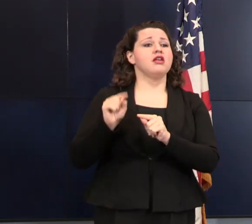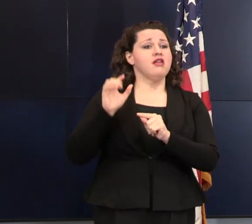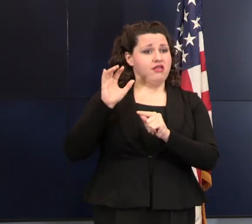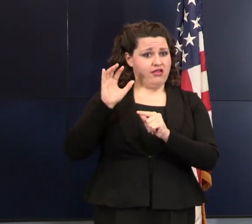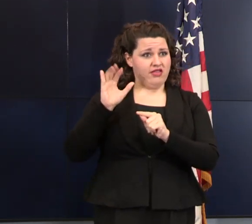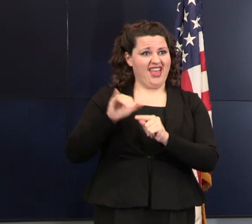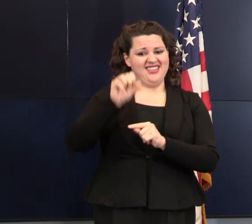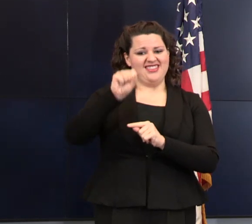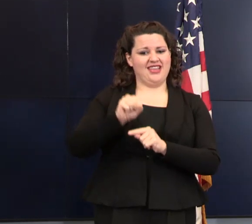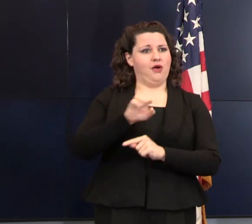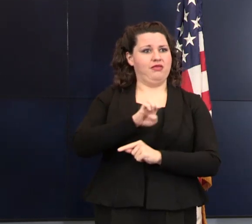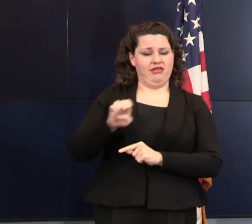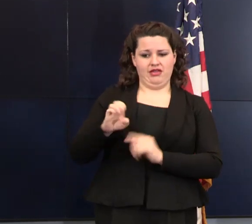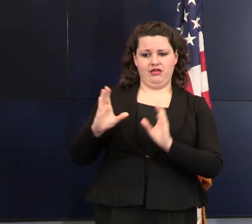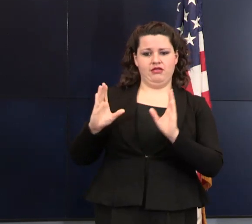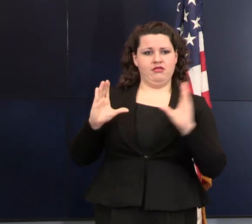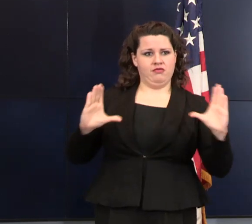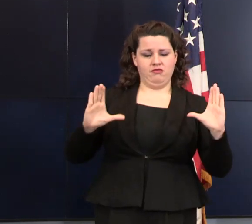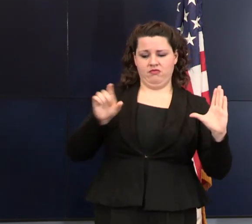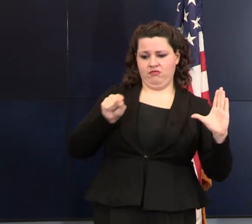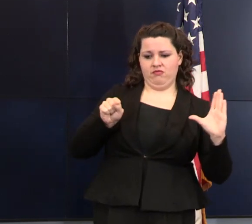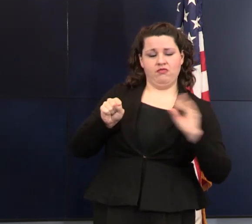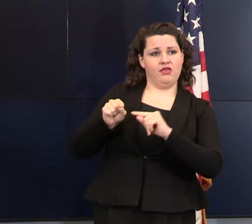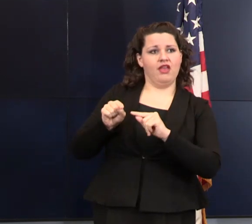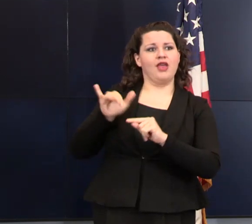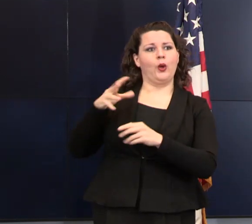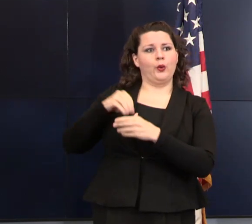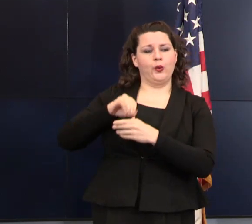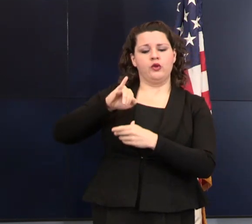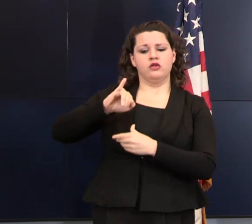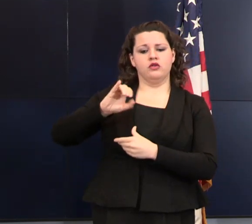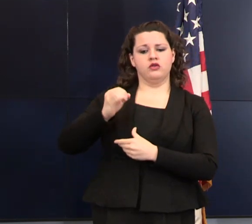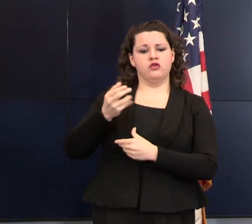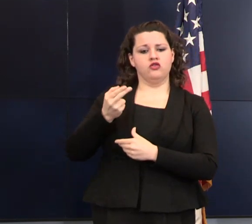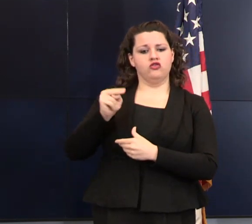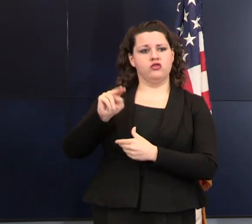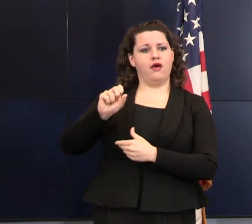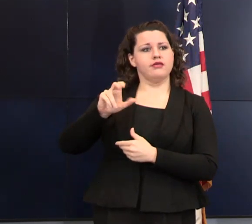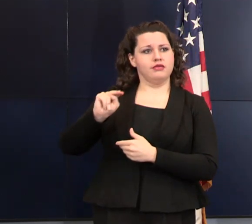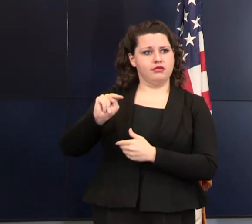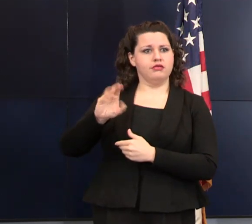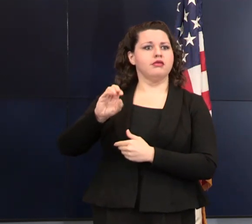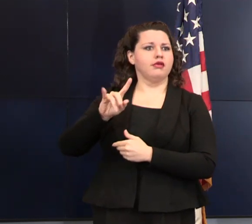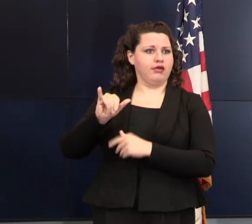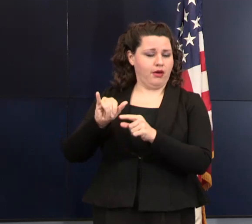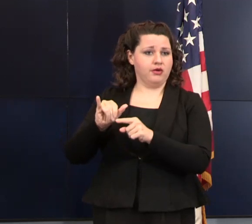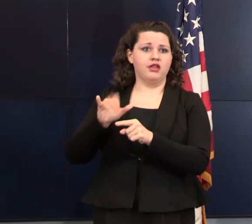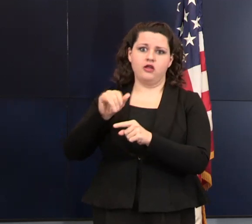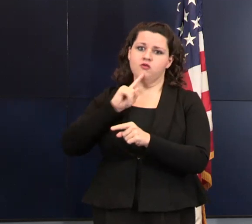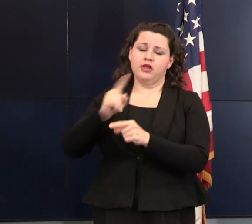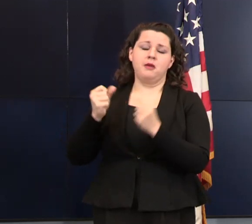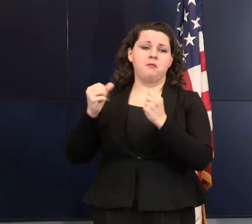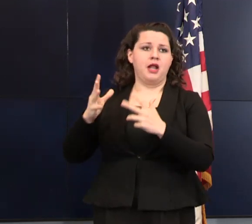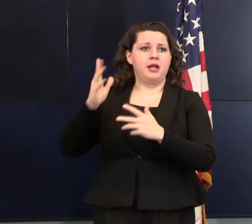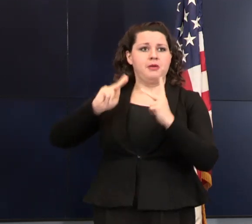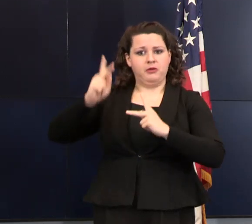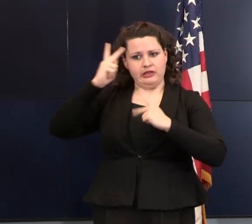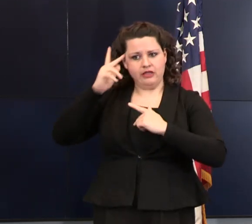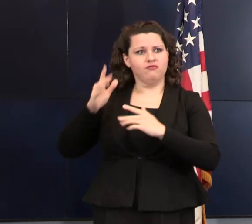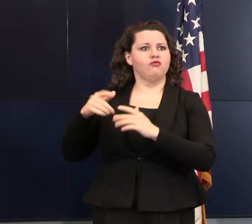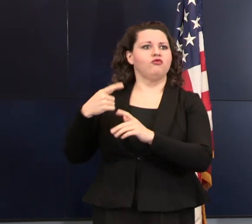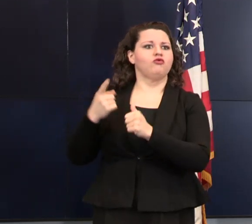includes the southeast corner of the state and includes Johnson County, one of the state's hotspots and a county where our first